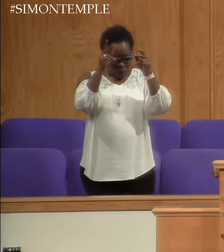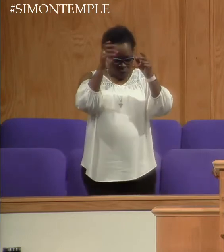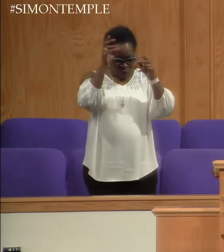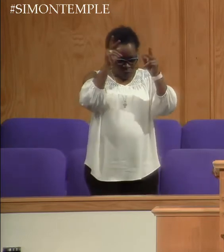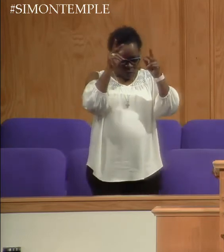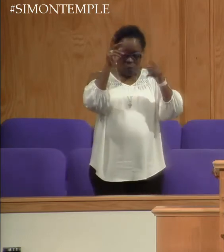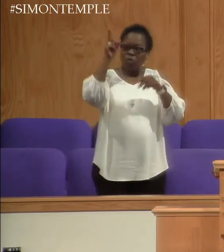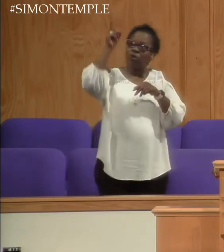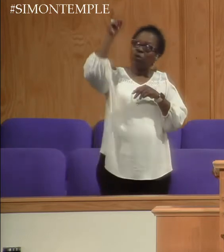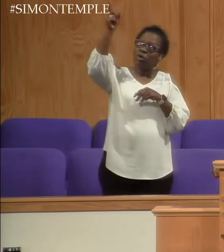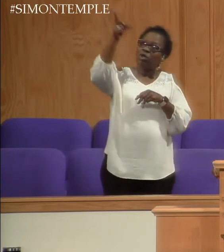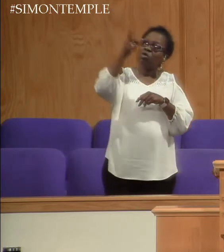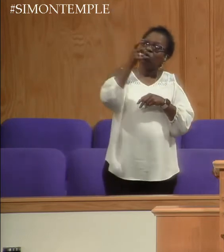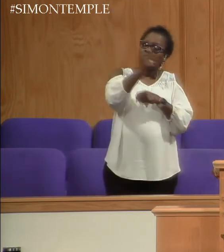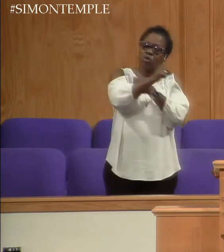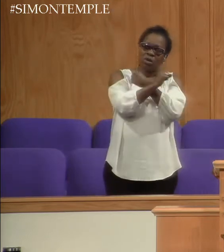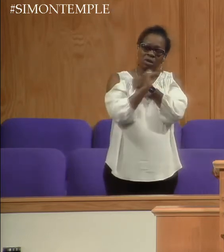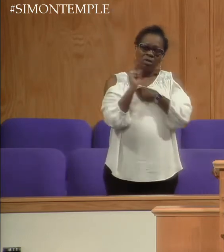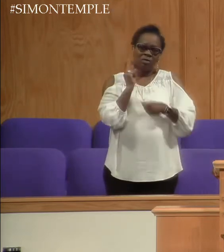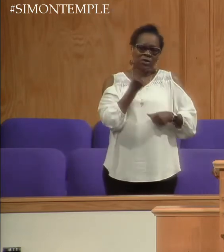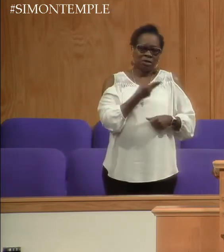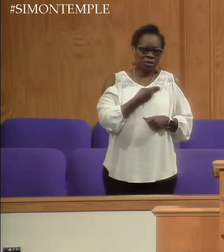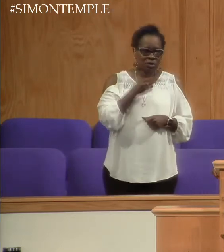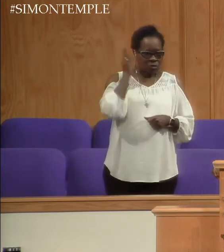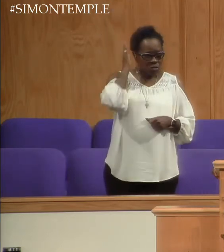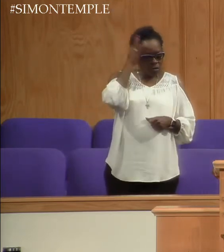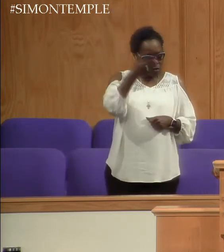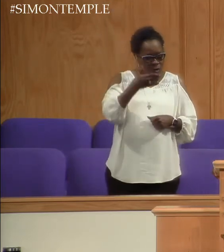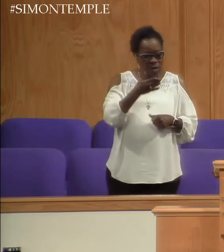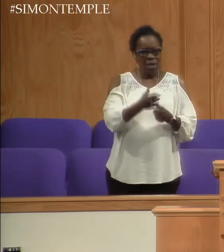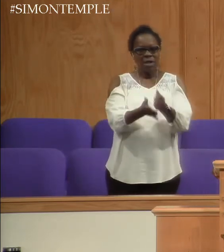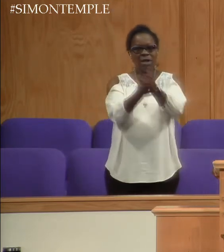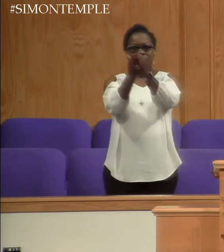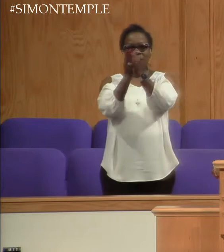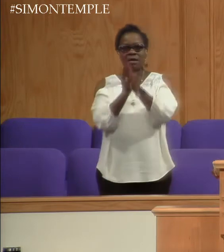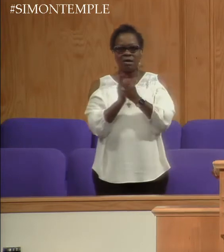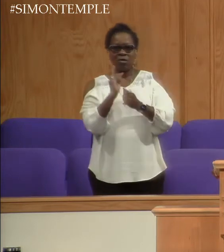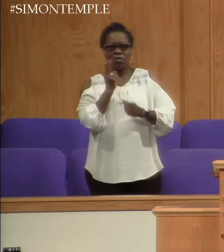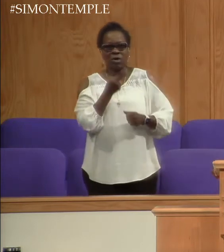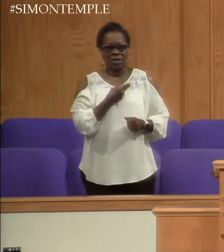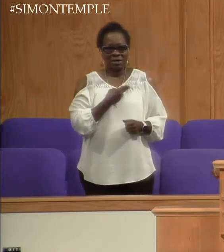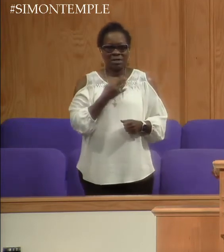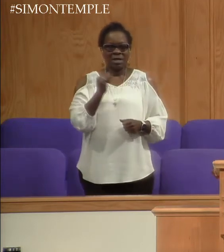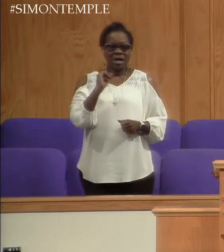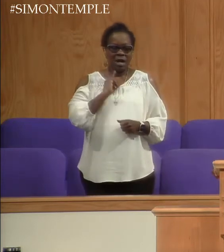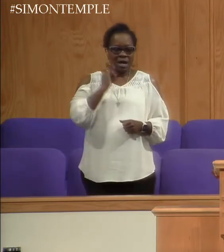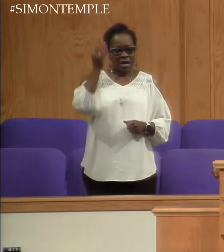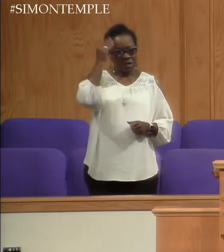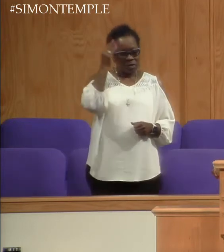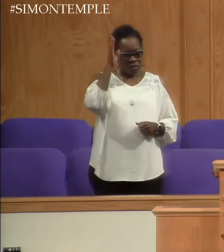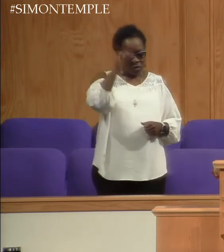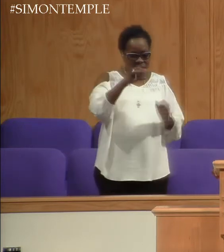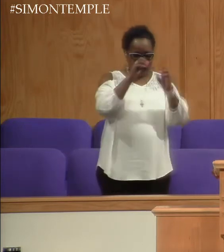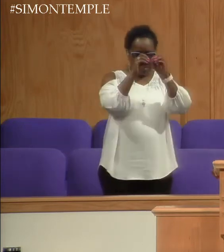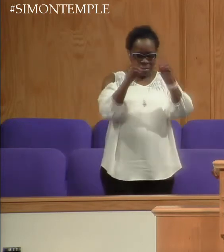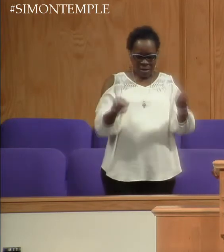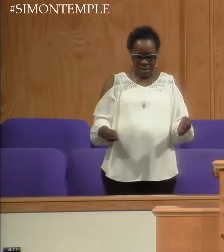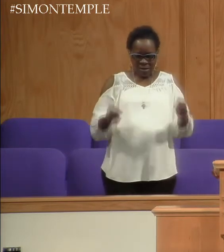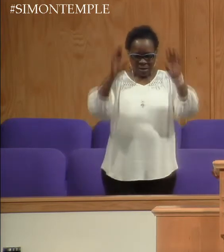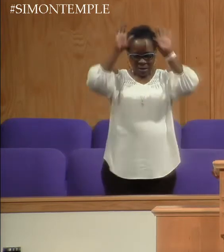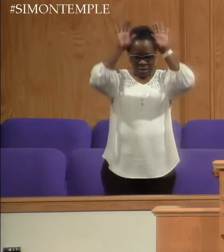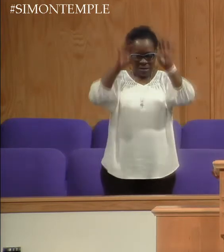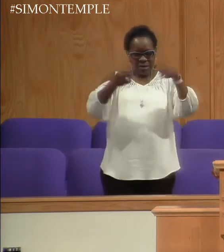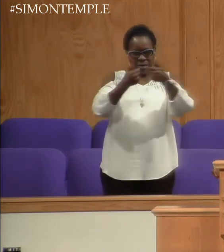victory in all these difficulties. I am convinced that nothing can ever separate us from God's love, which